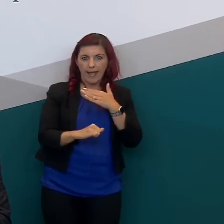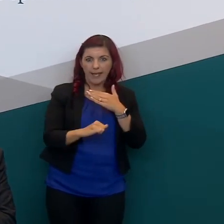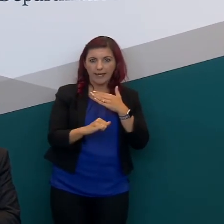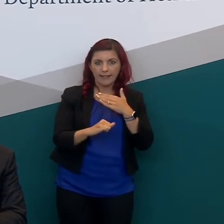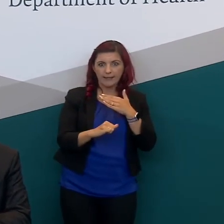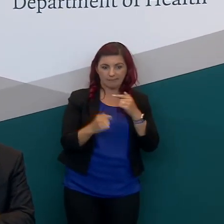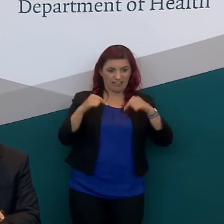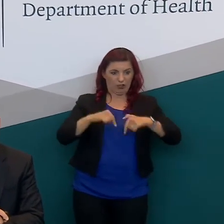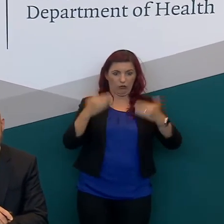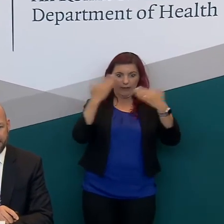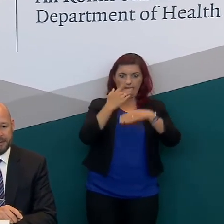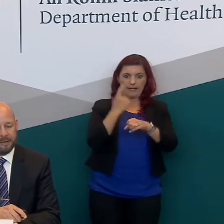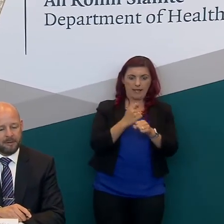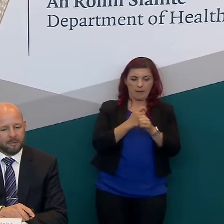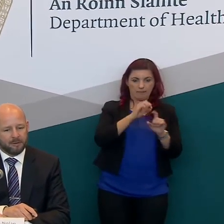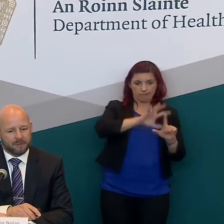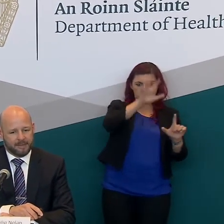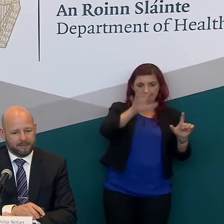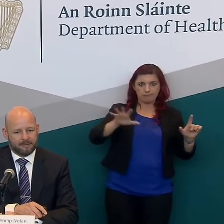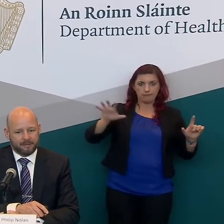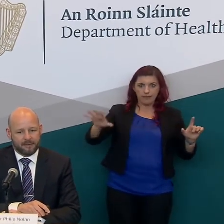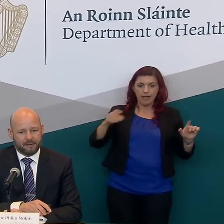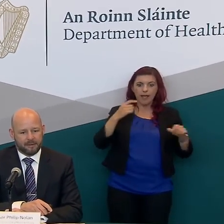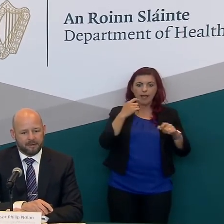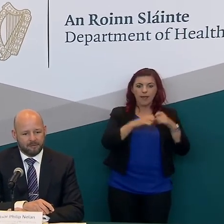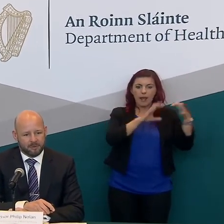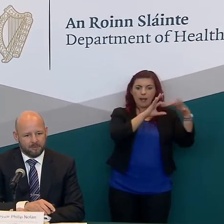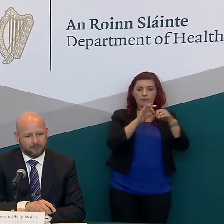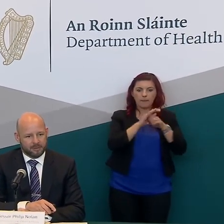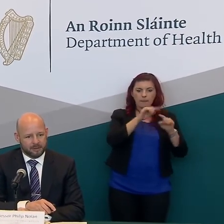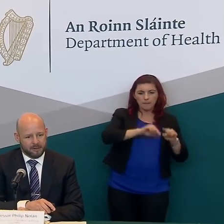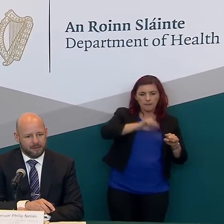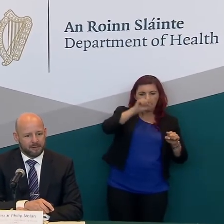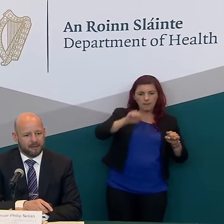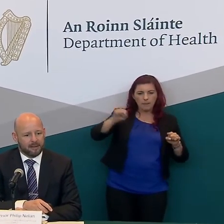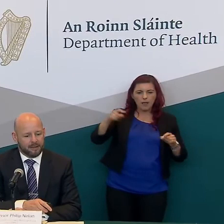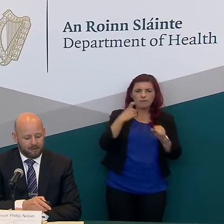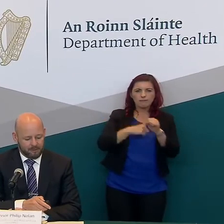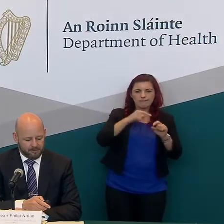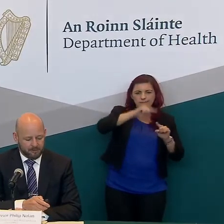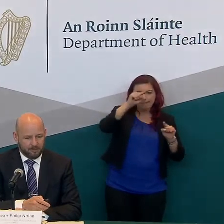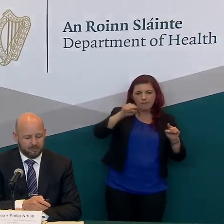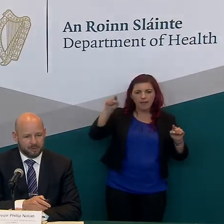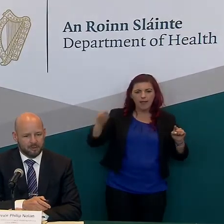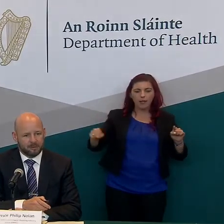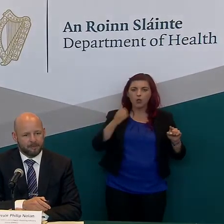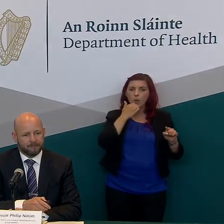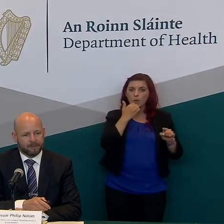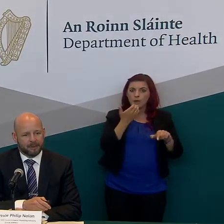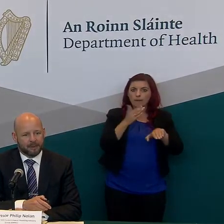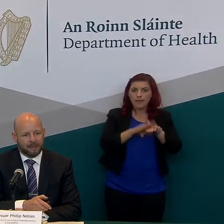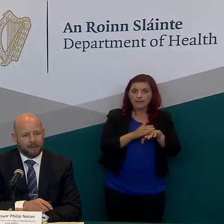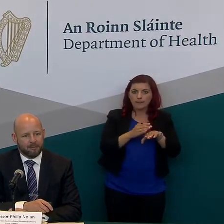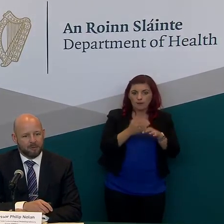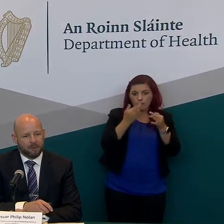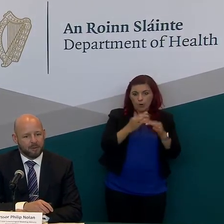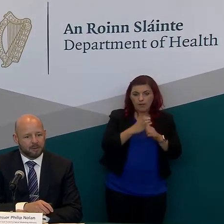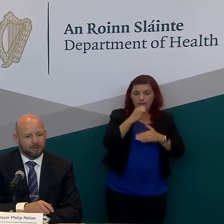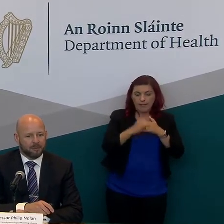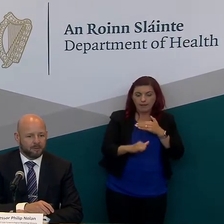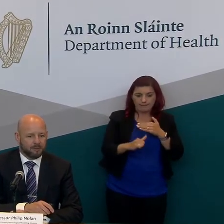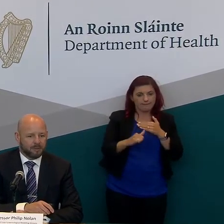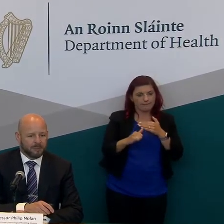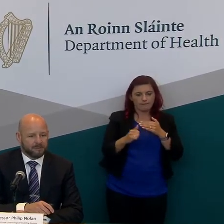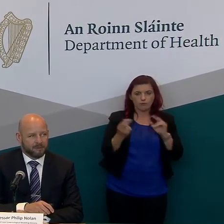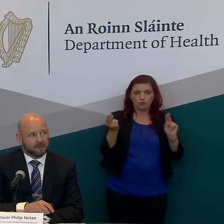briefing, declining, the number of deaths confirmed per day also reducing. If we